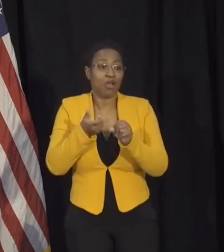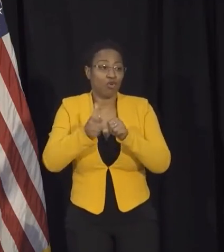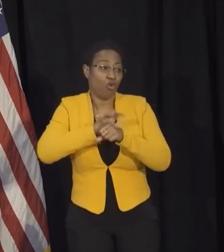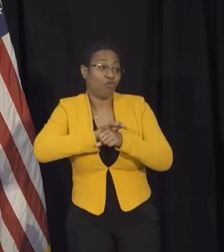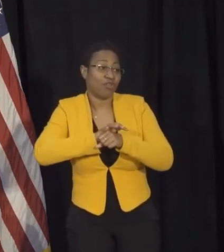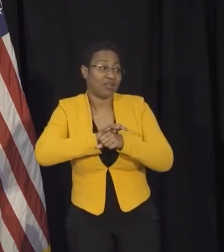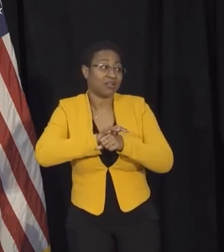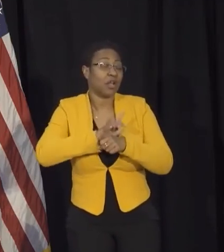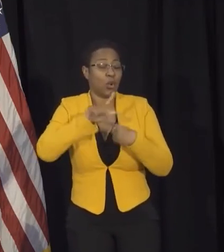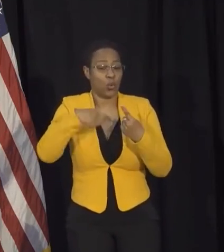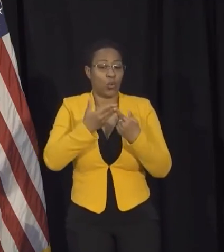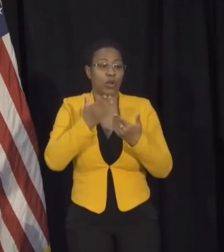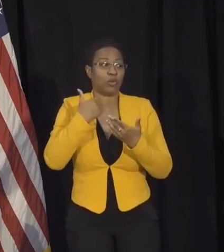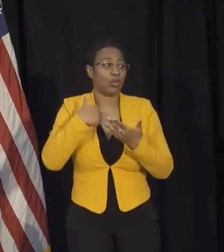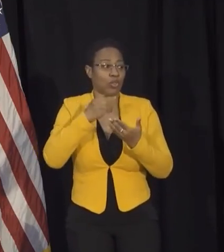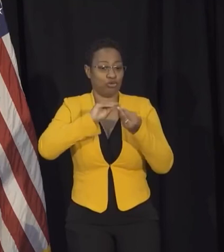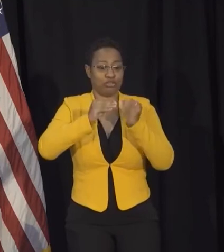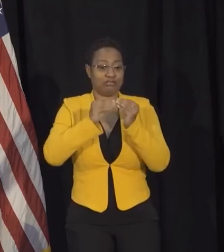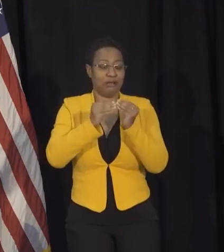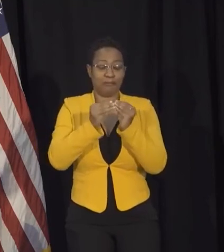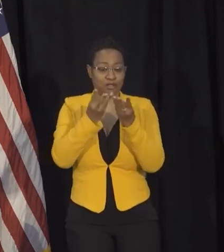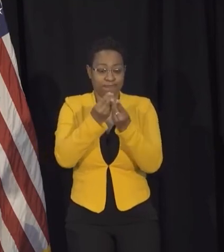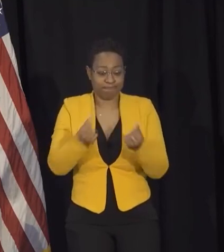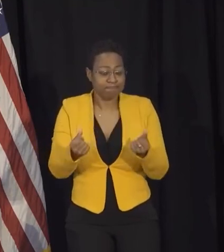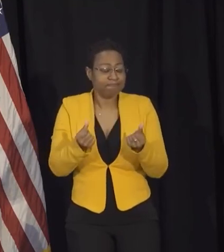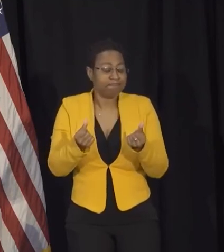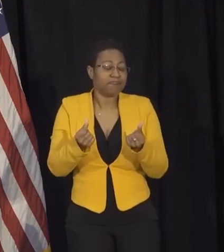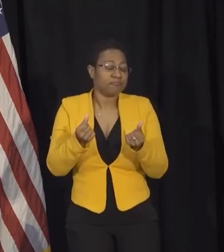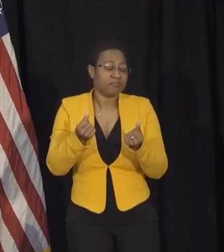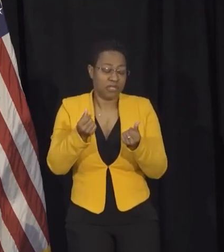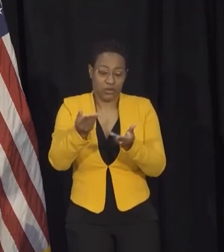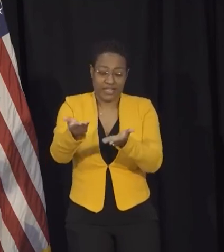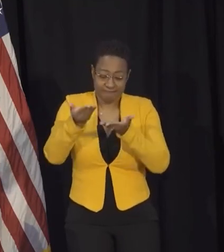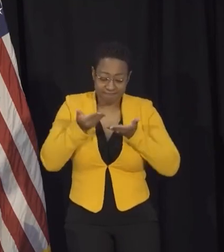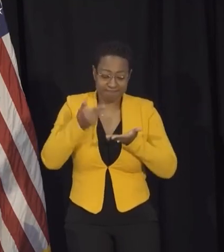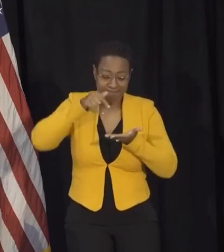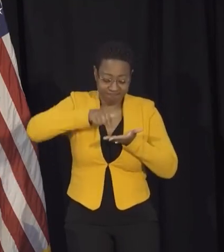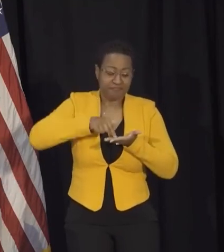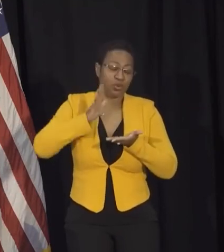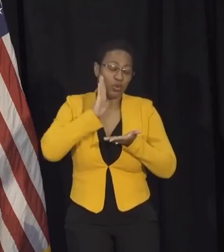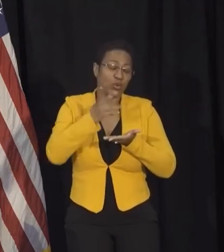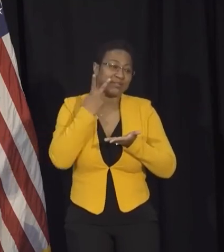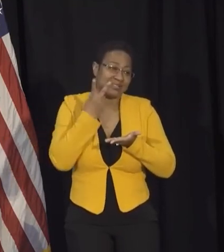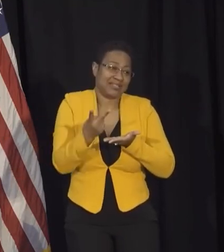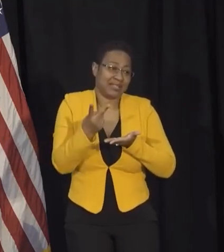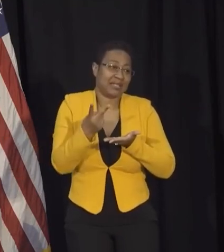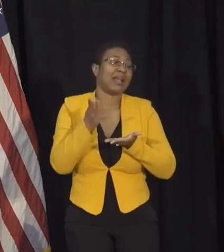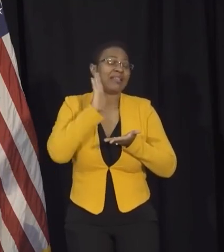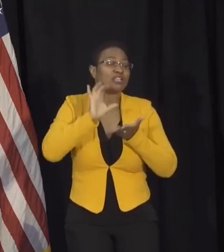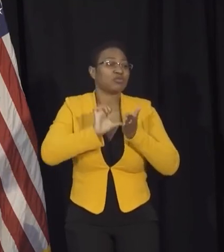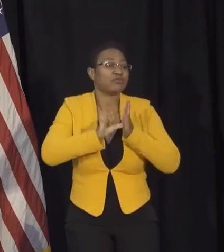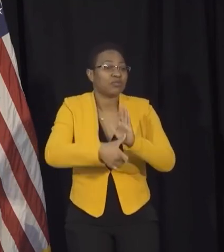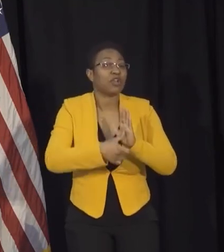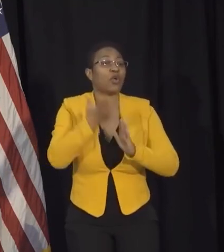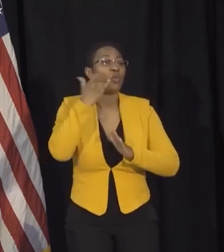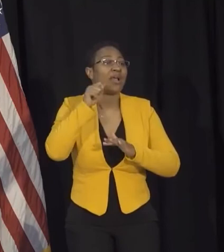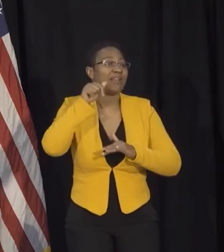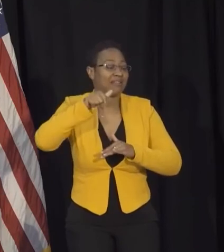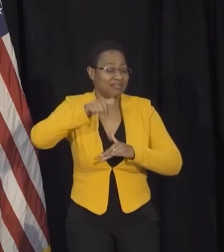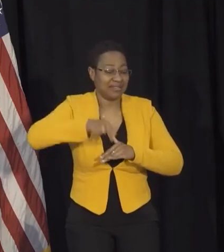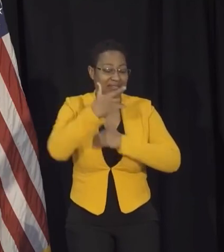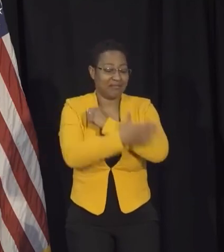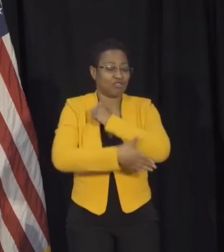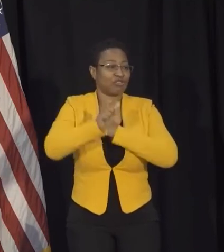are done, will have died of COVID-19. It really drives home the point of why this country needs